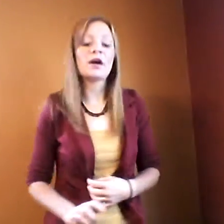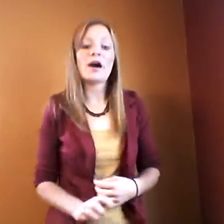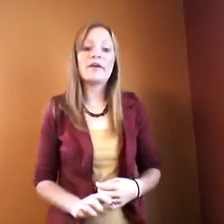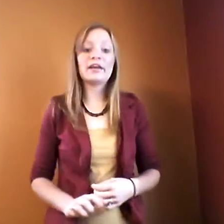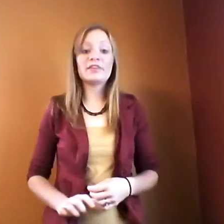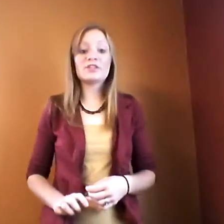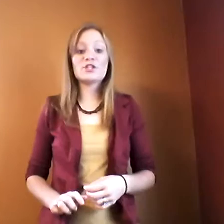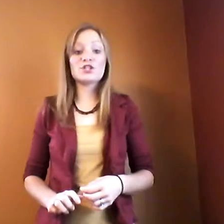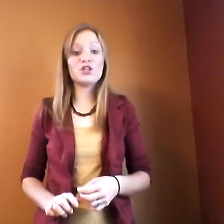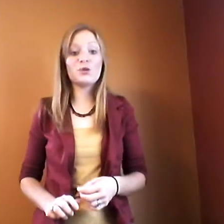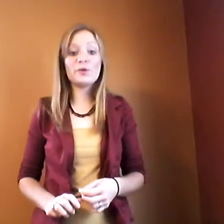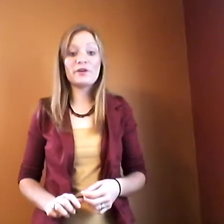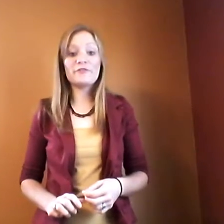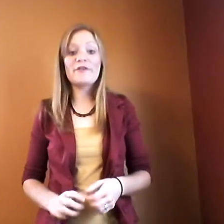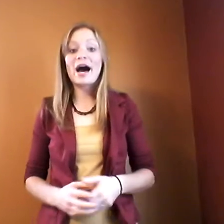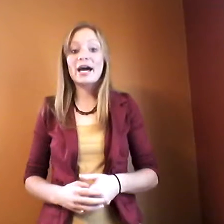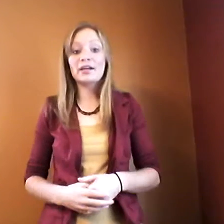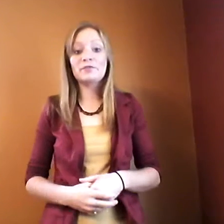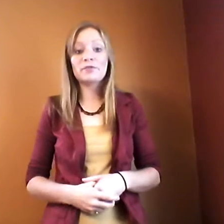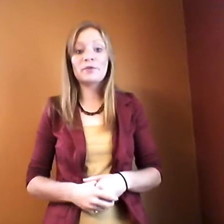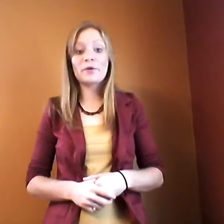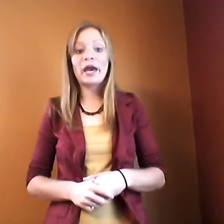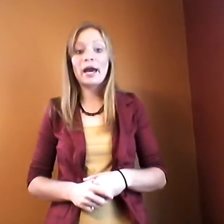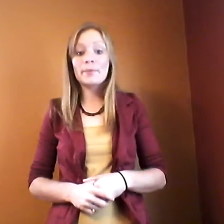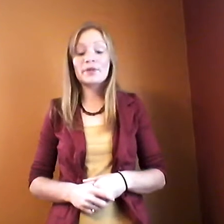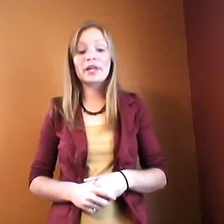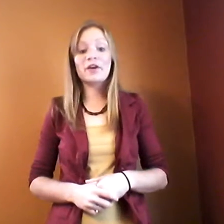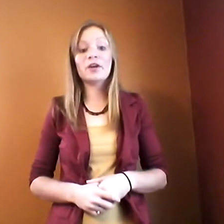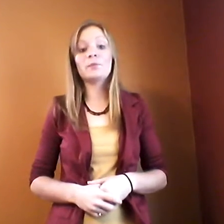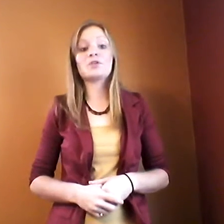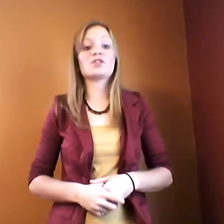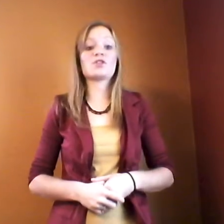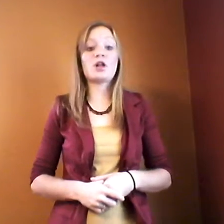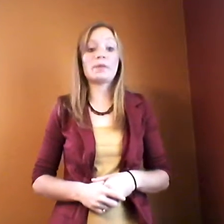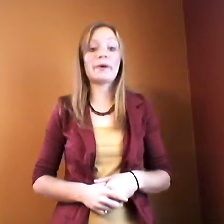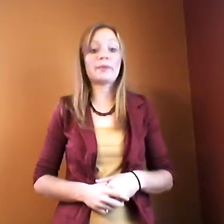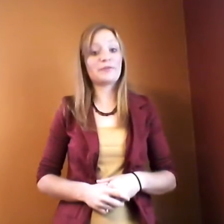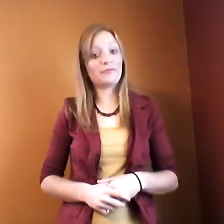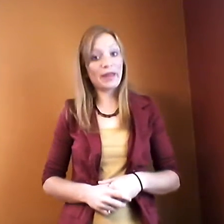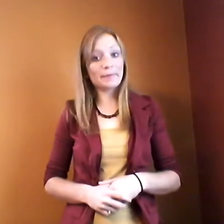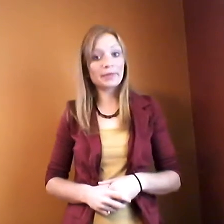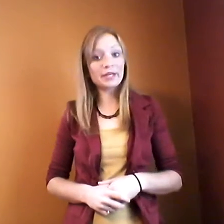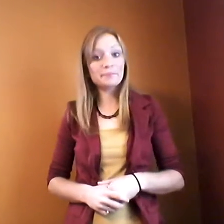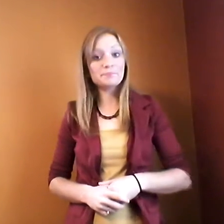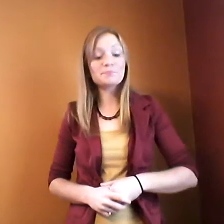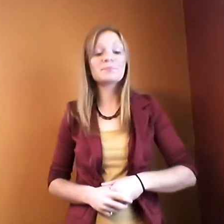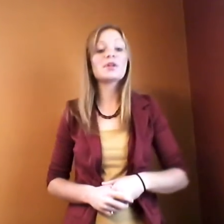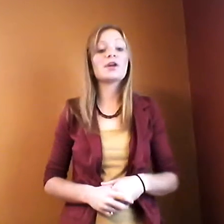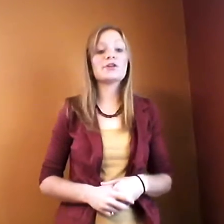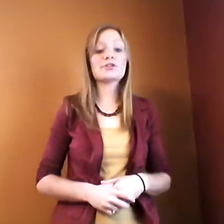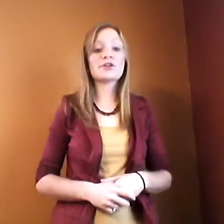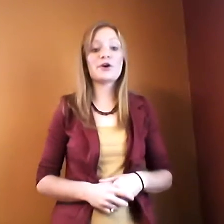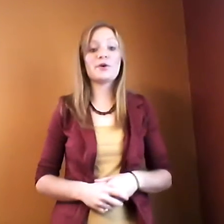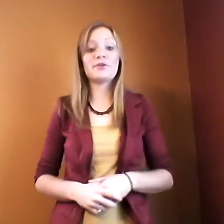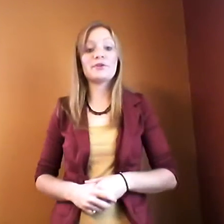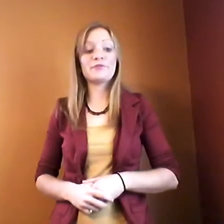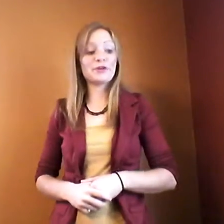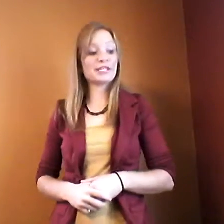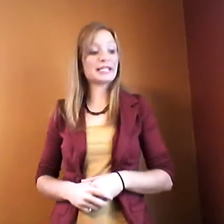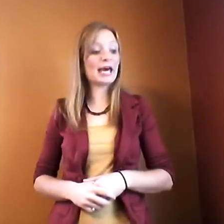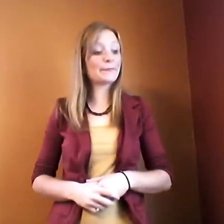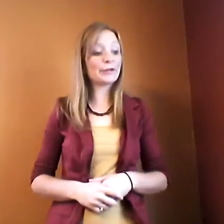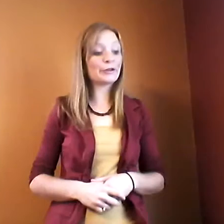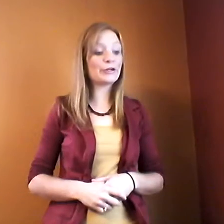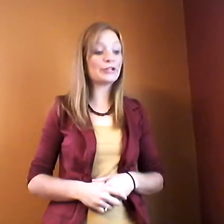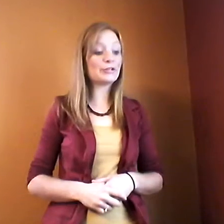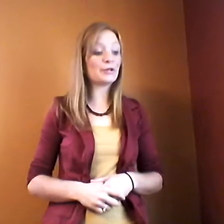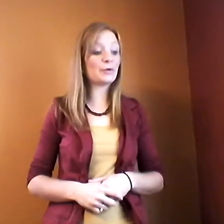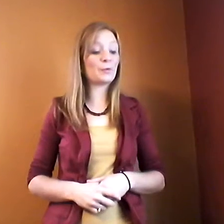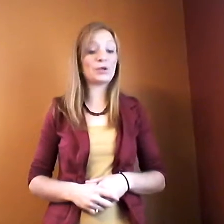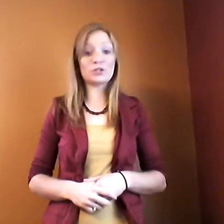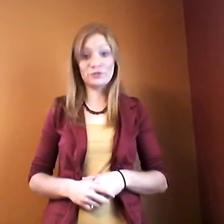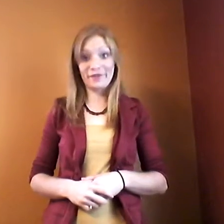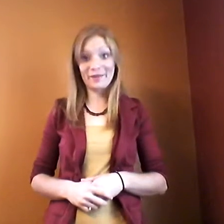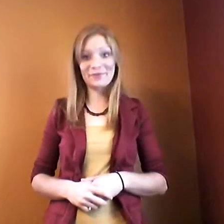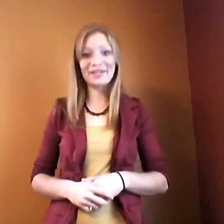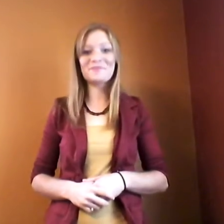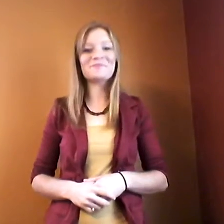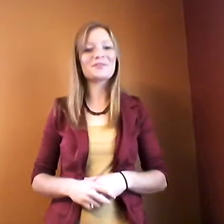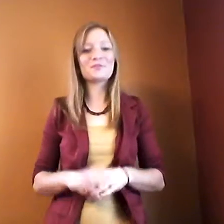Alright, this is Unit 5 vocabulary, which is all about the family. So the first sign we learned was family, which